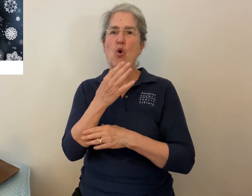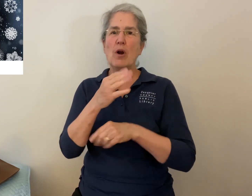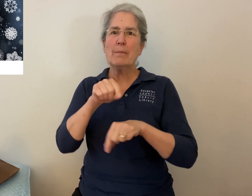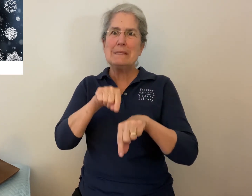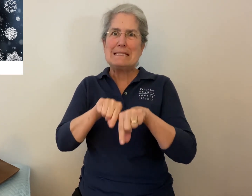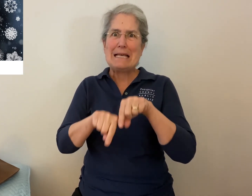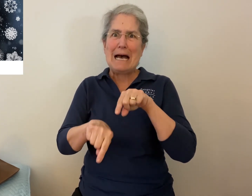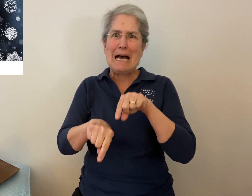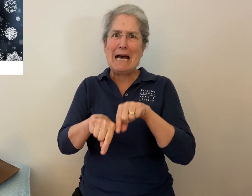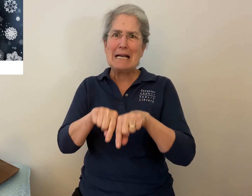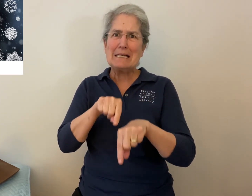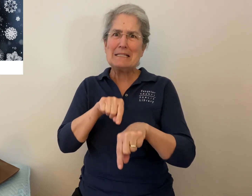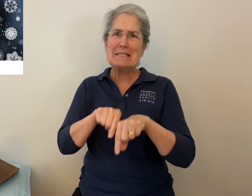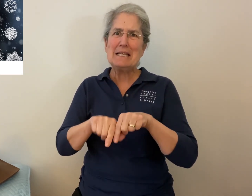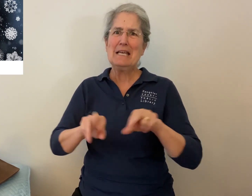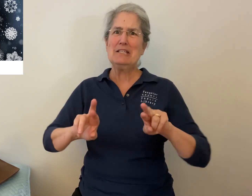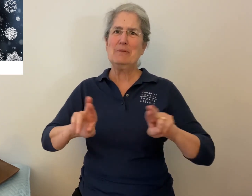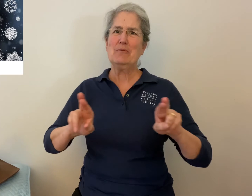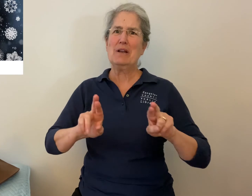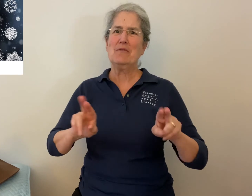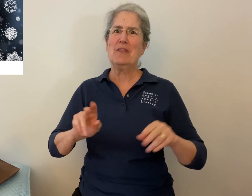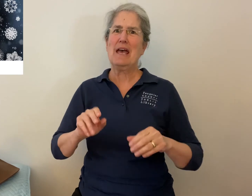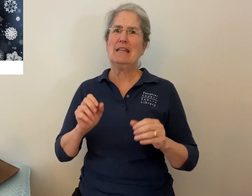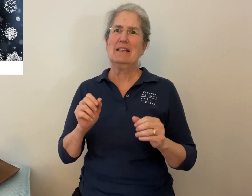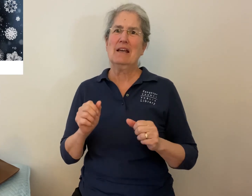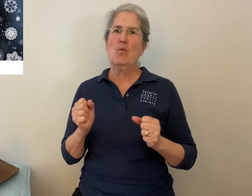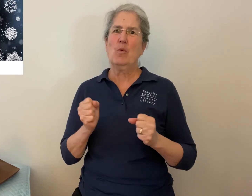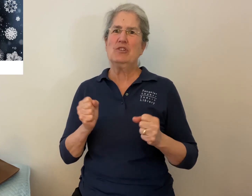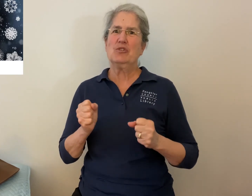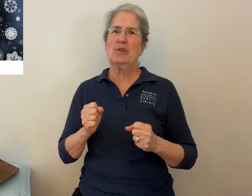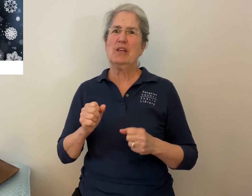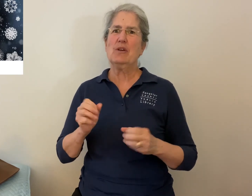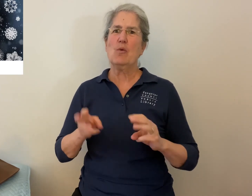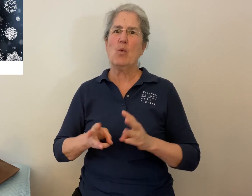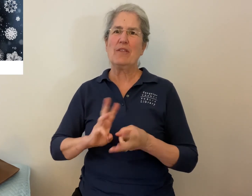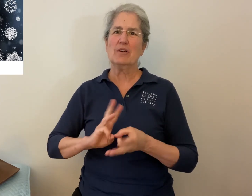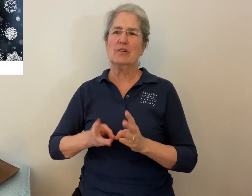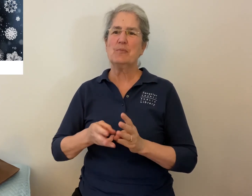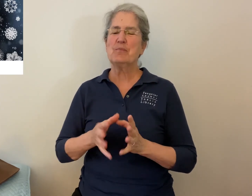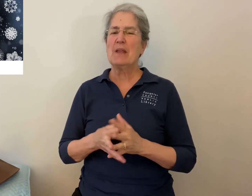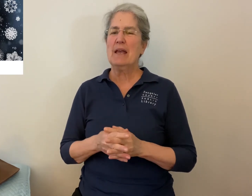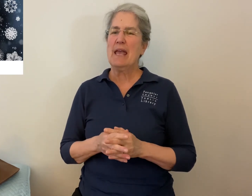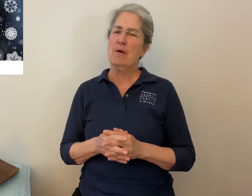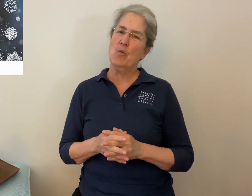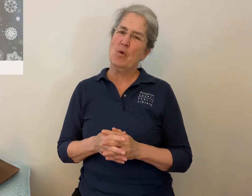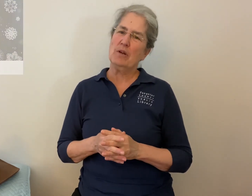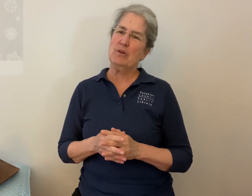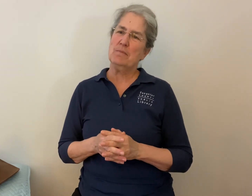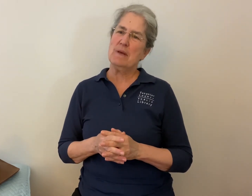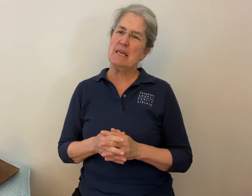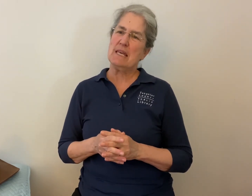warm socks to be ready for that wintry weather. Or it could